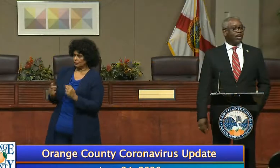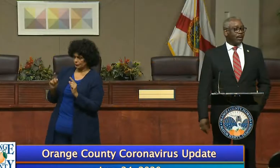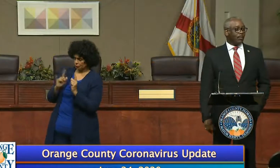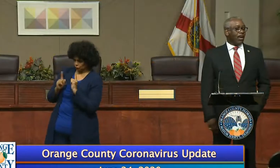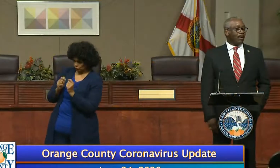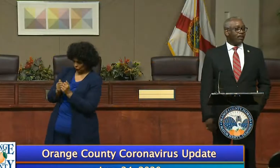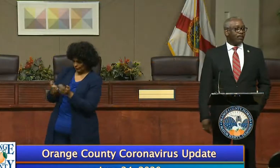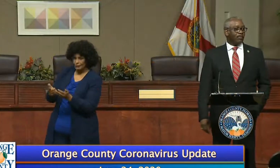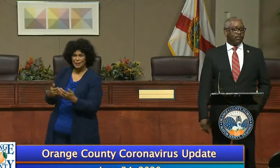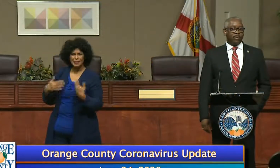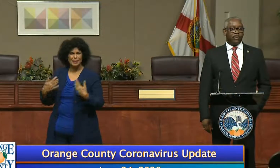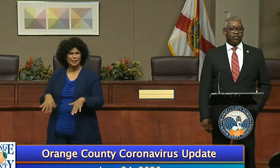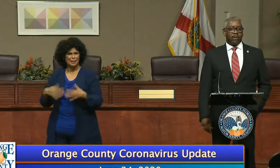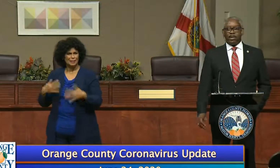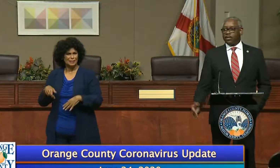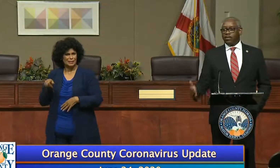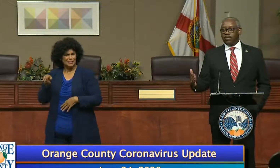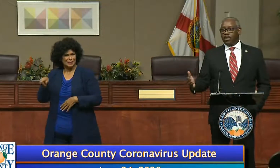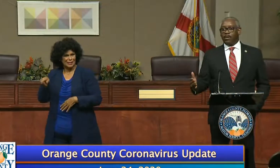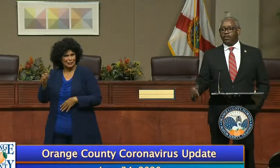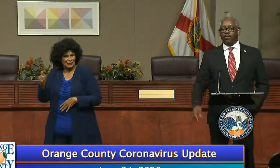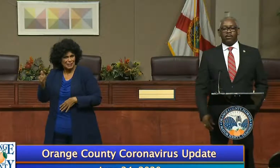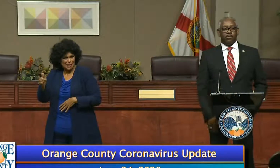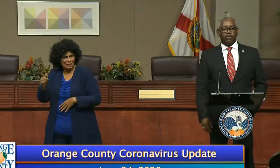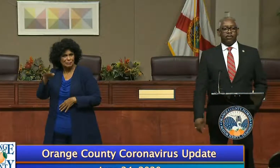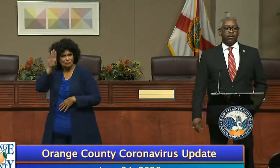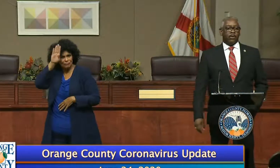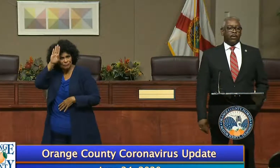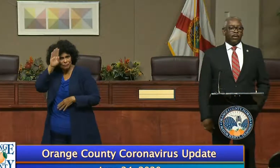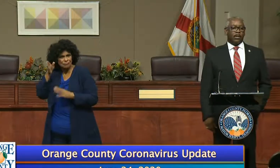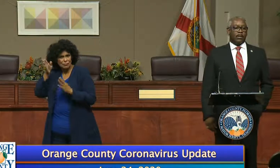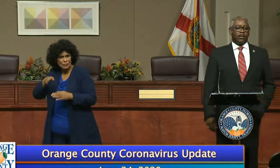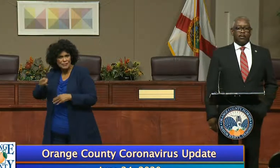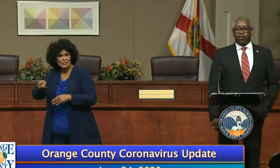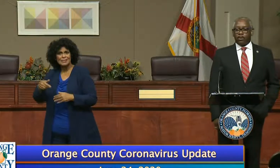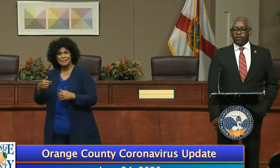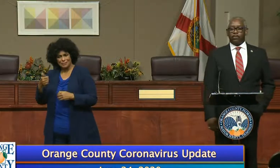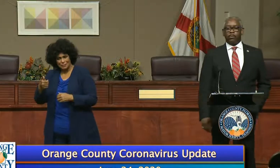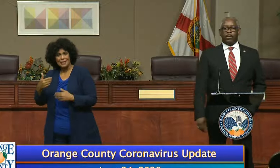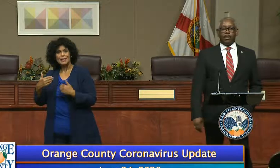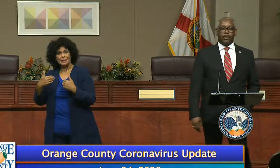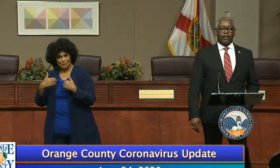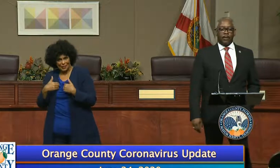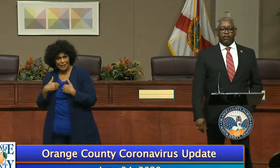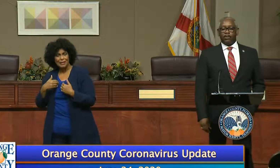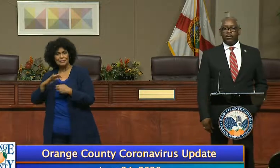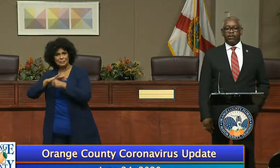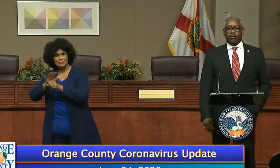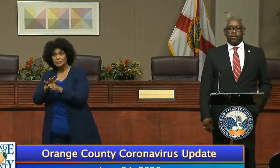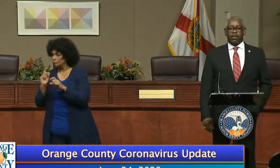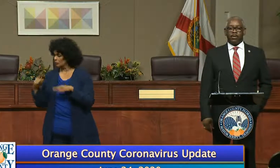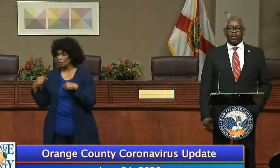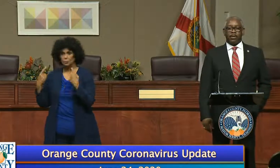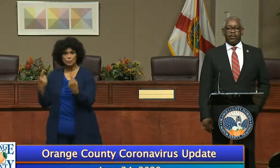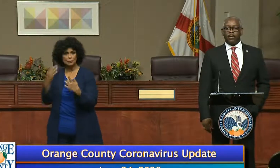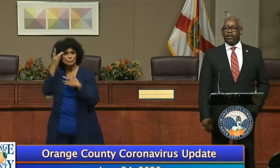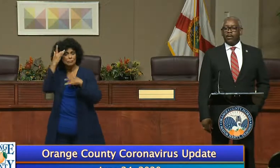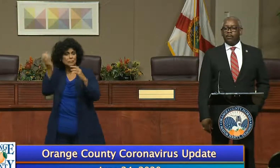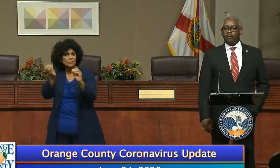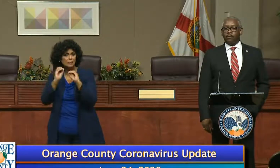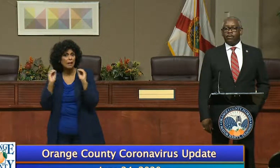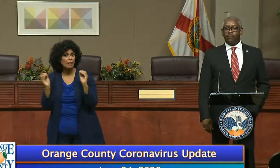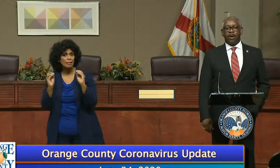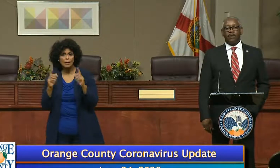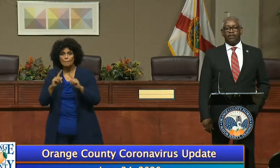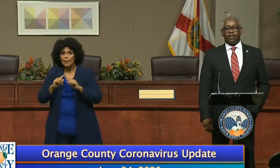you think about of testing positive. He was healthy, no known illnesses, but sick